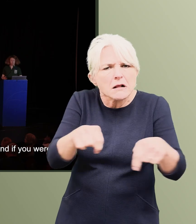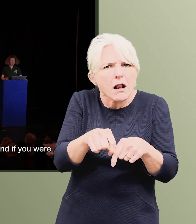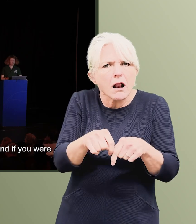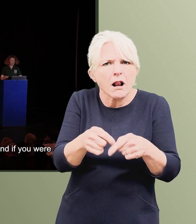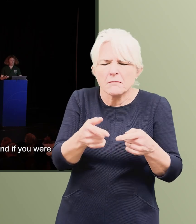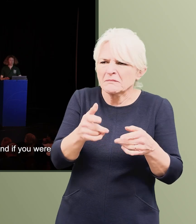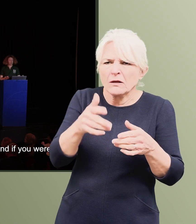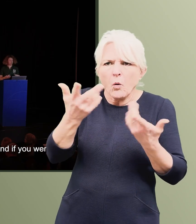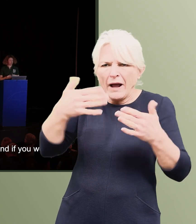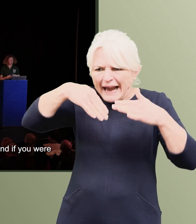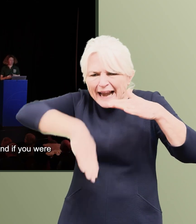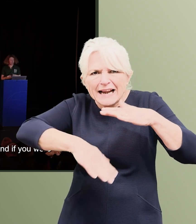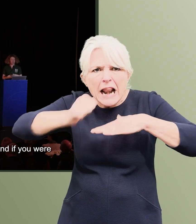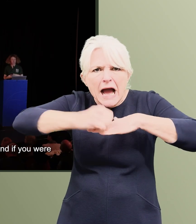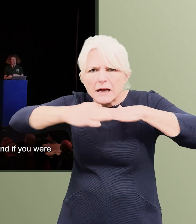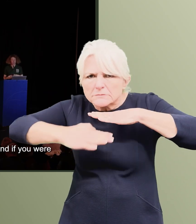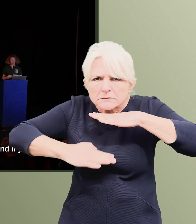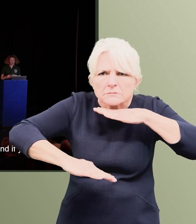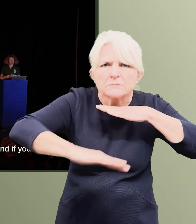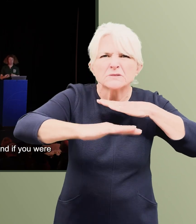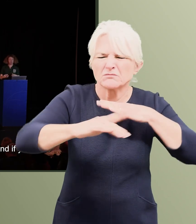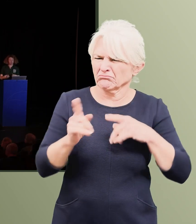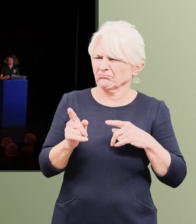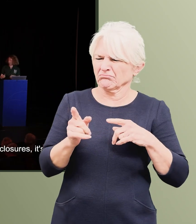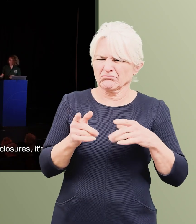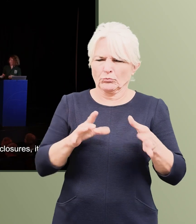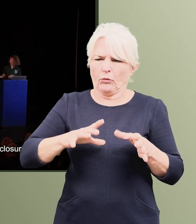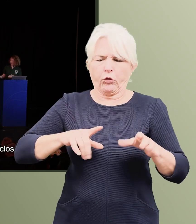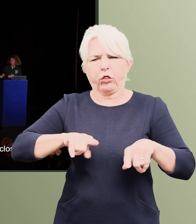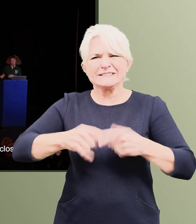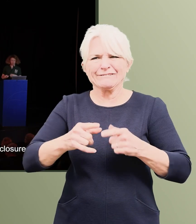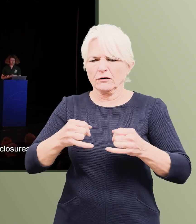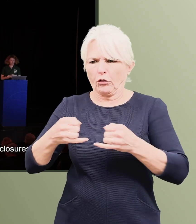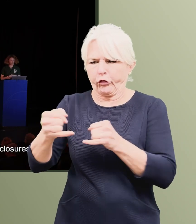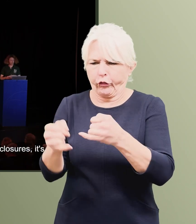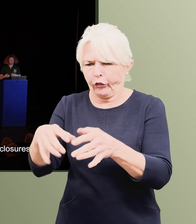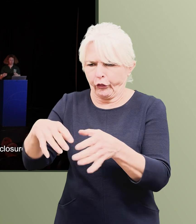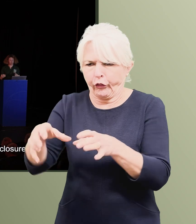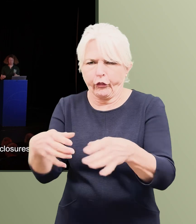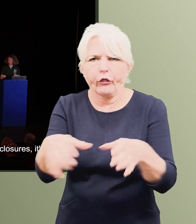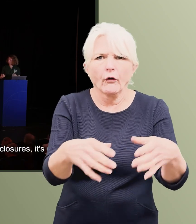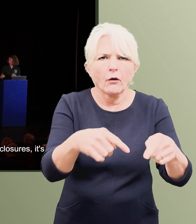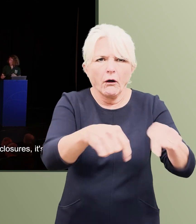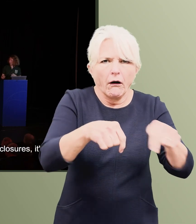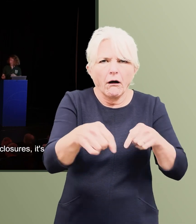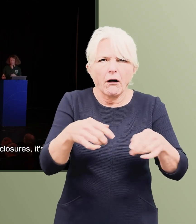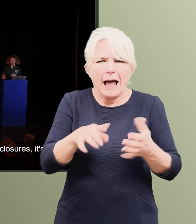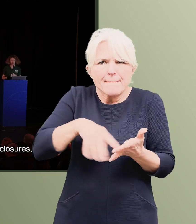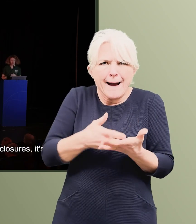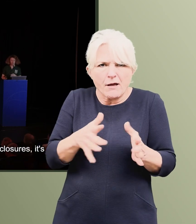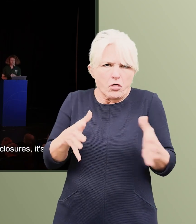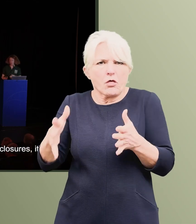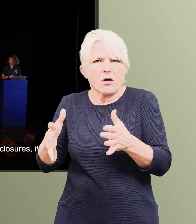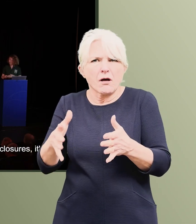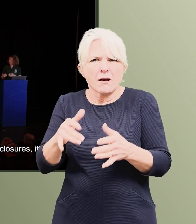And if you were to give these ideas, sort of recognize them as buildings within